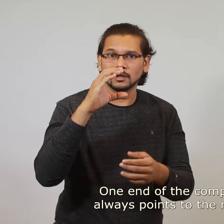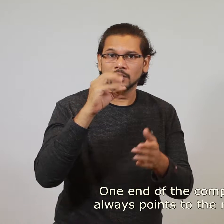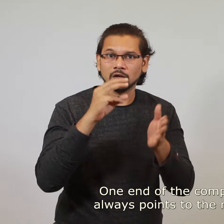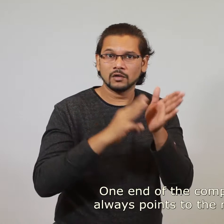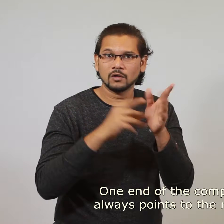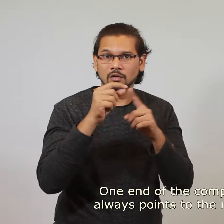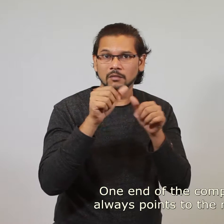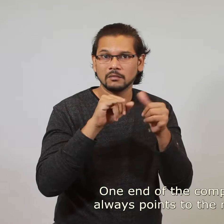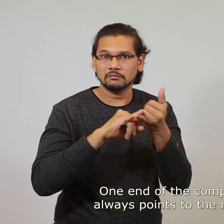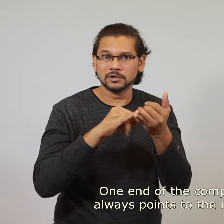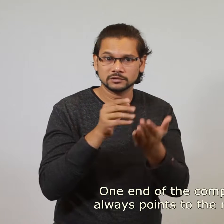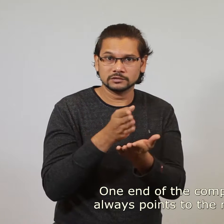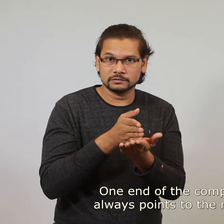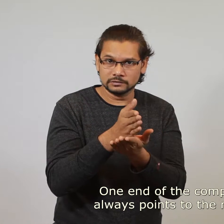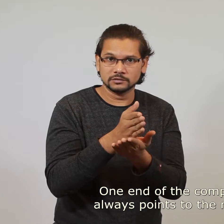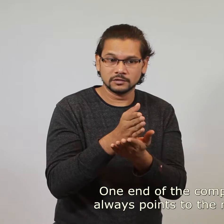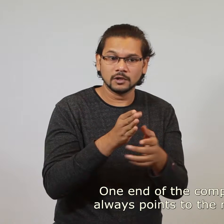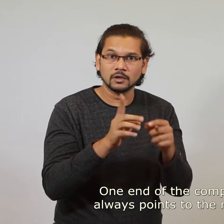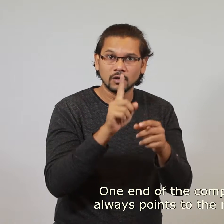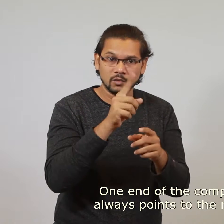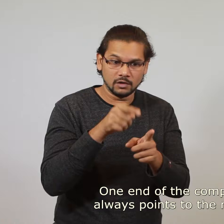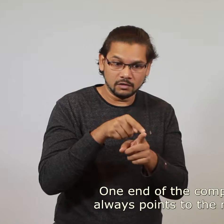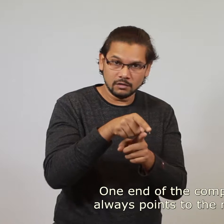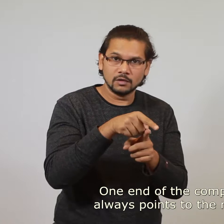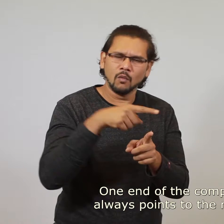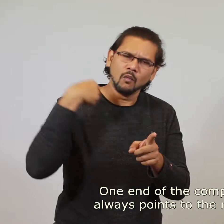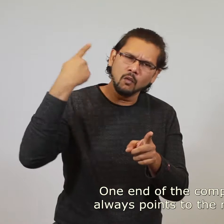One end of the compass always points to the north.